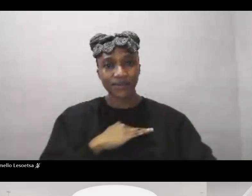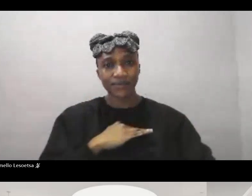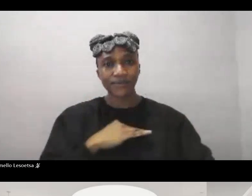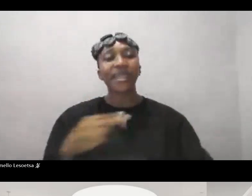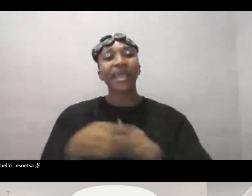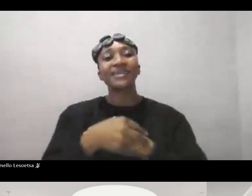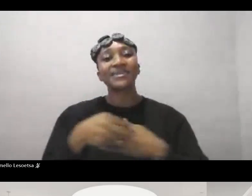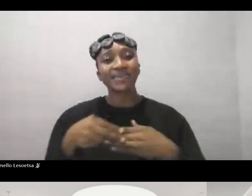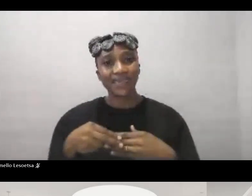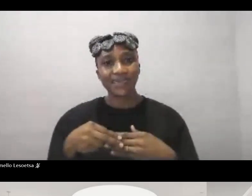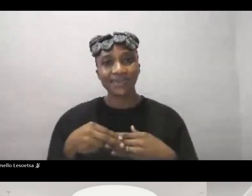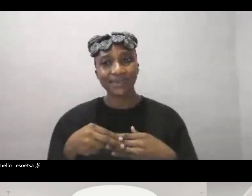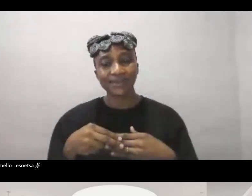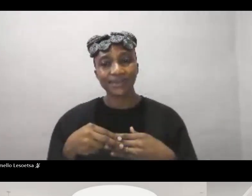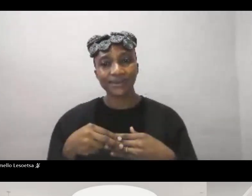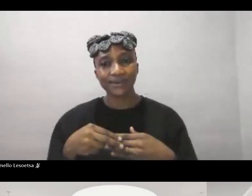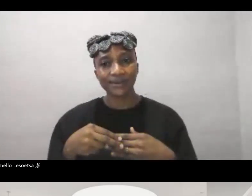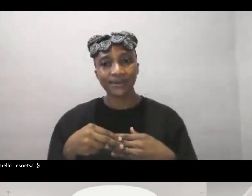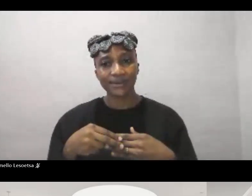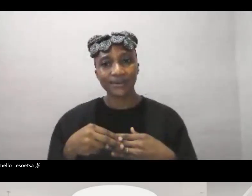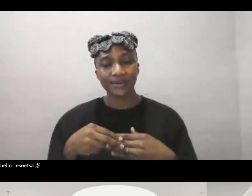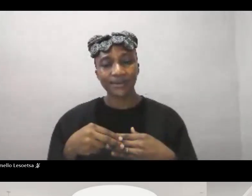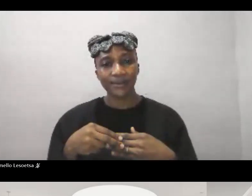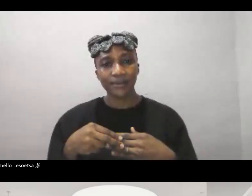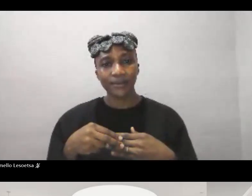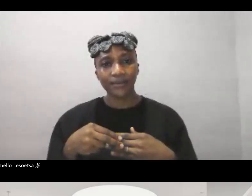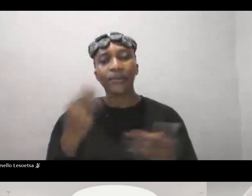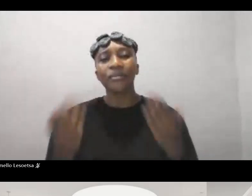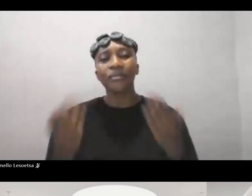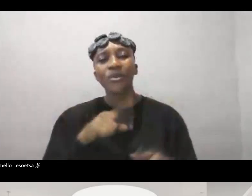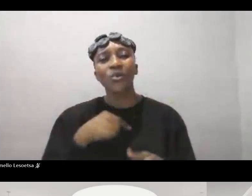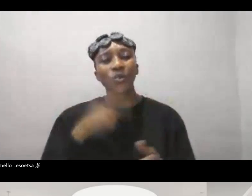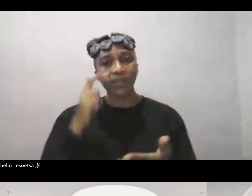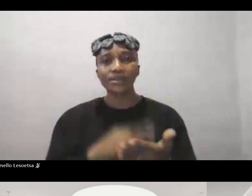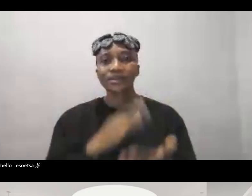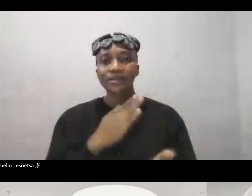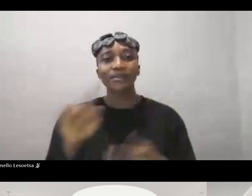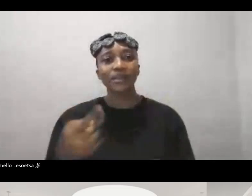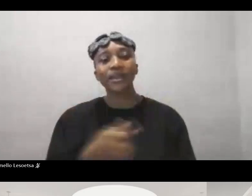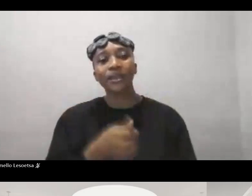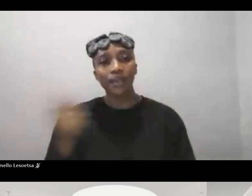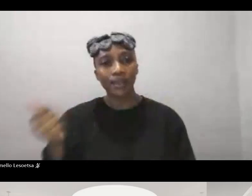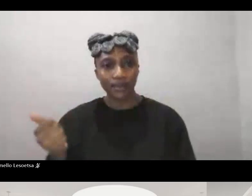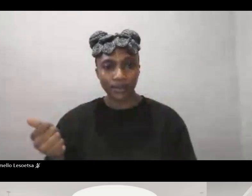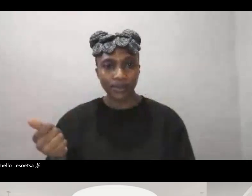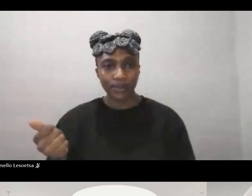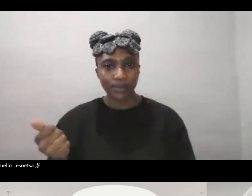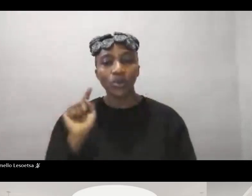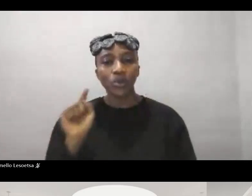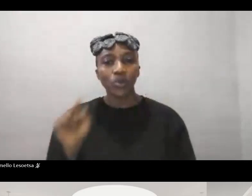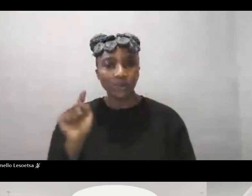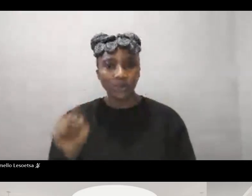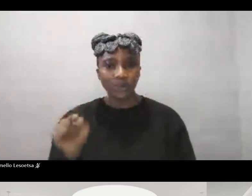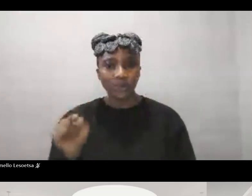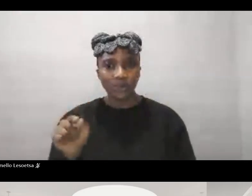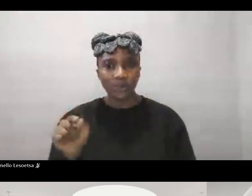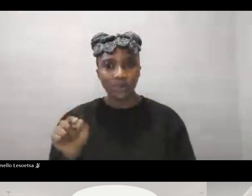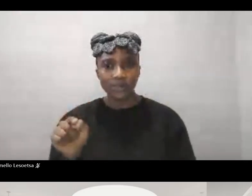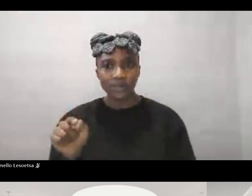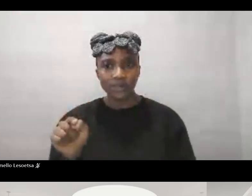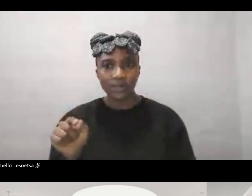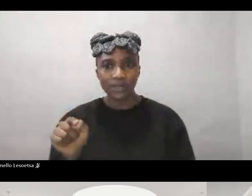address this. Maybe we need something else which can be broader, where we can say this